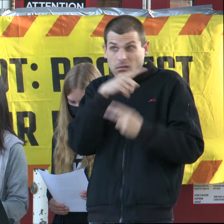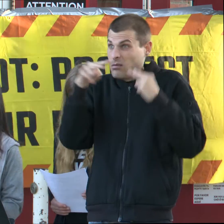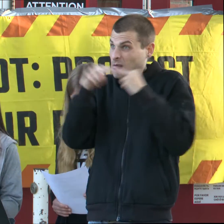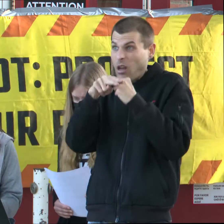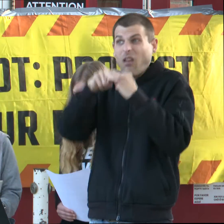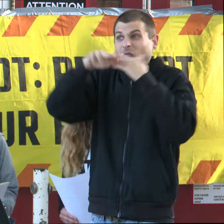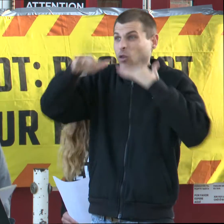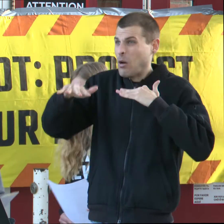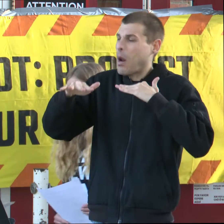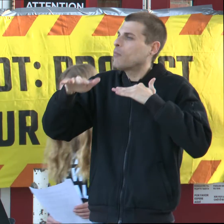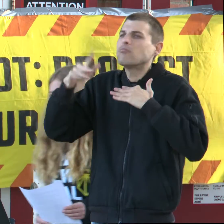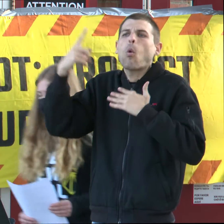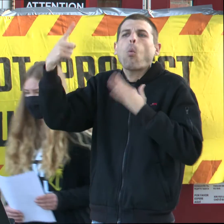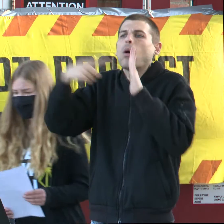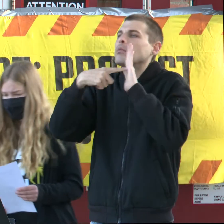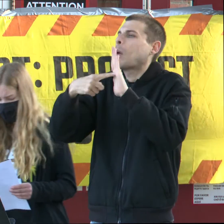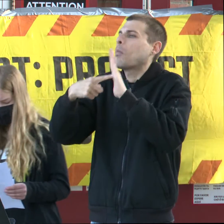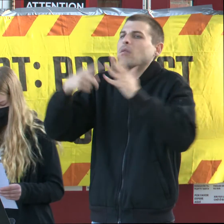example of this.